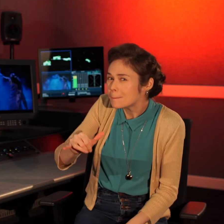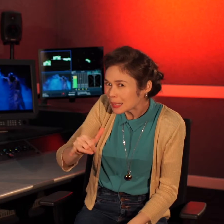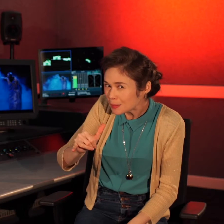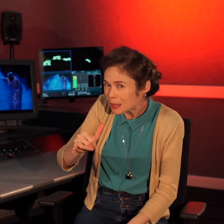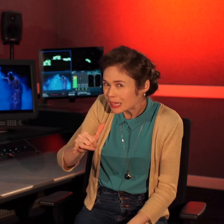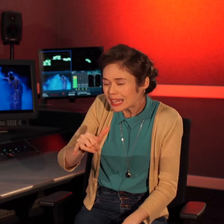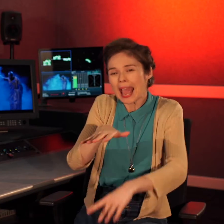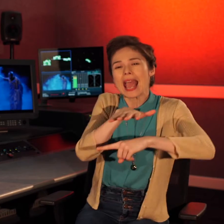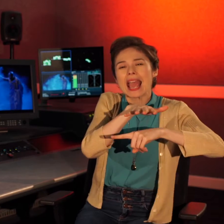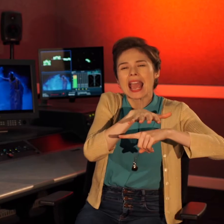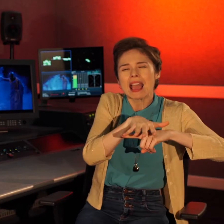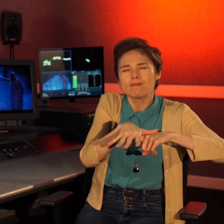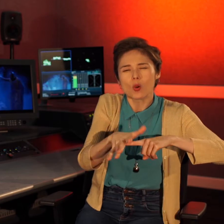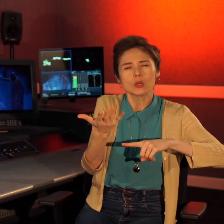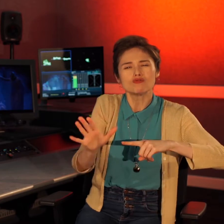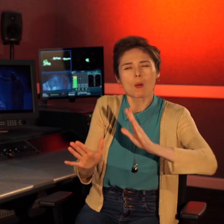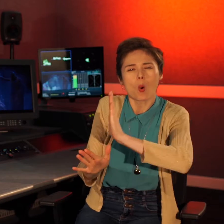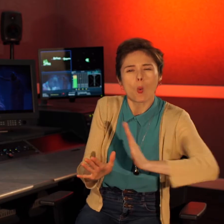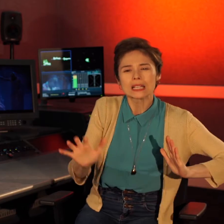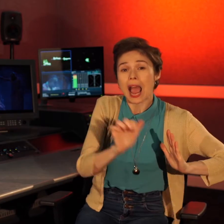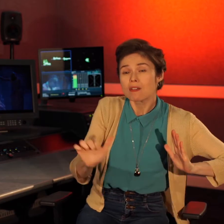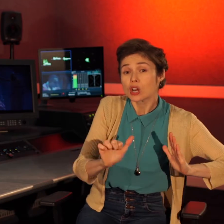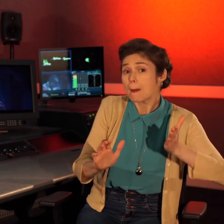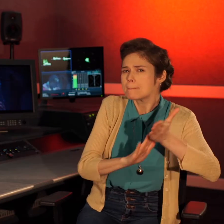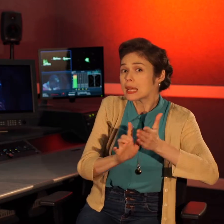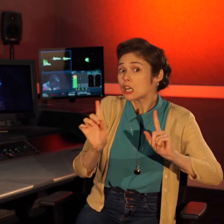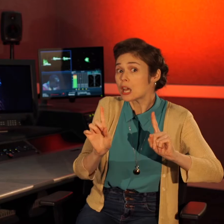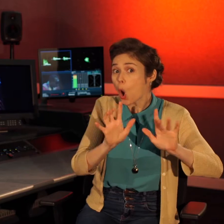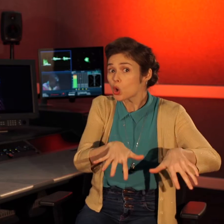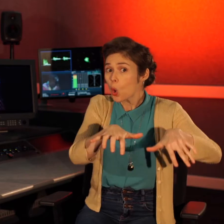it perhaps feels like the ghost has been summoned.